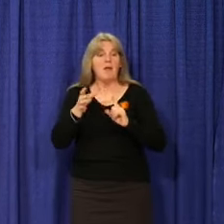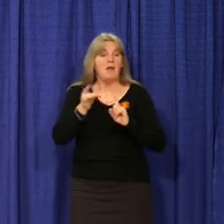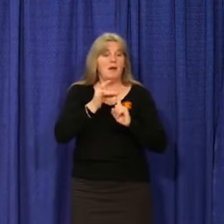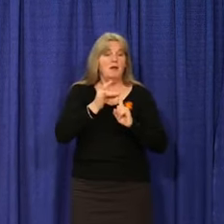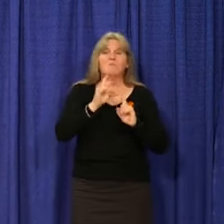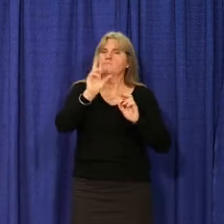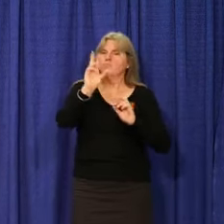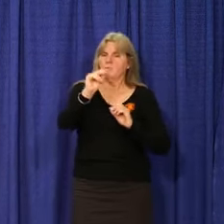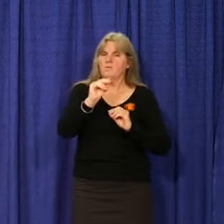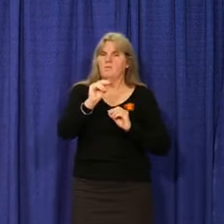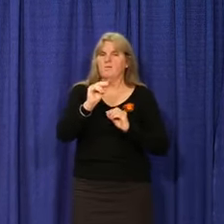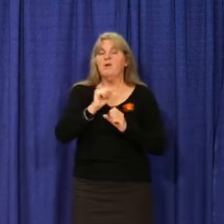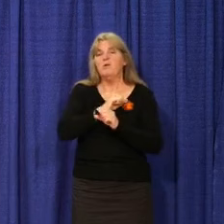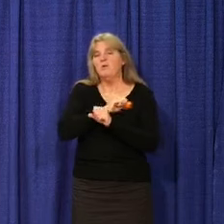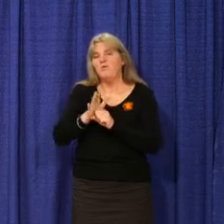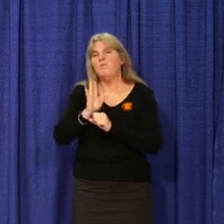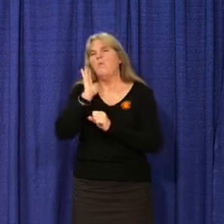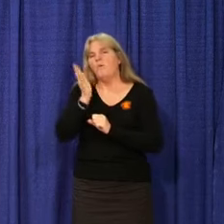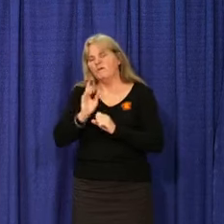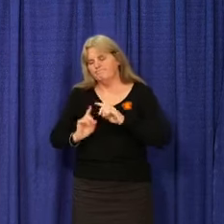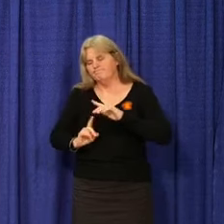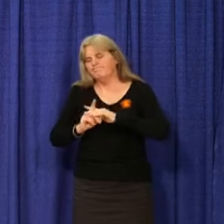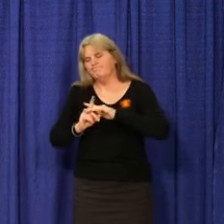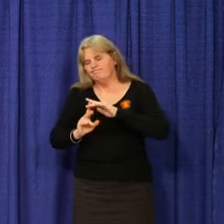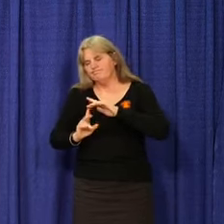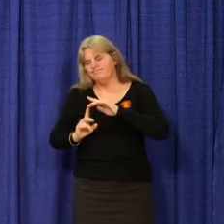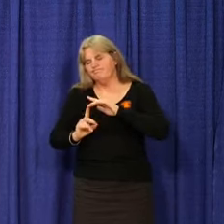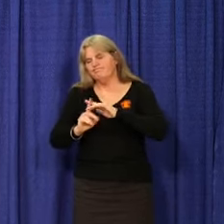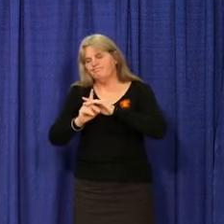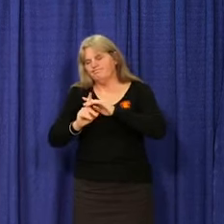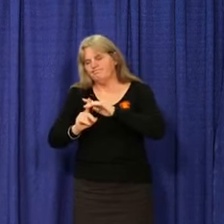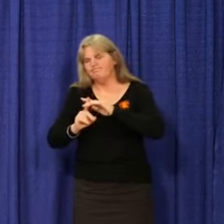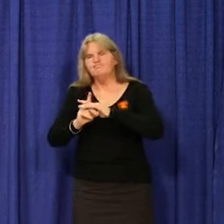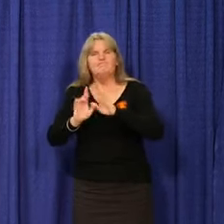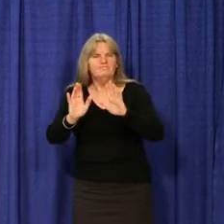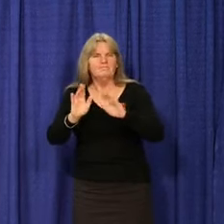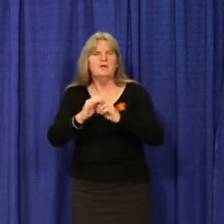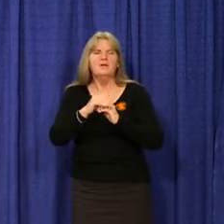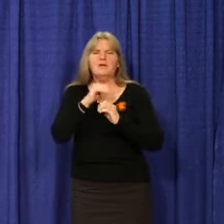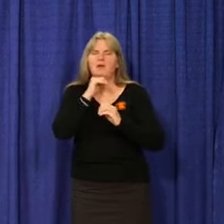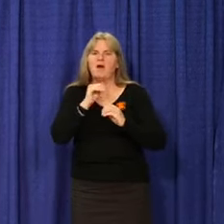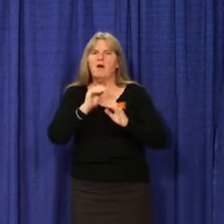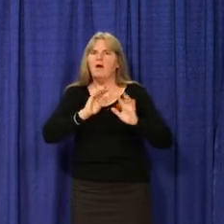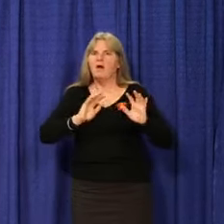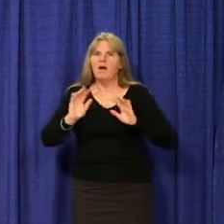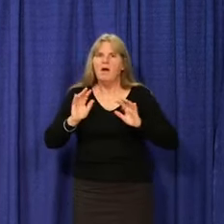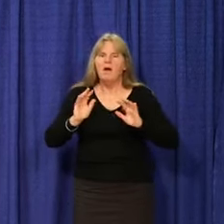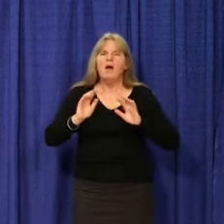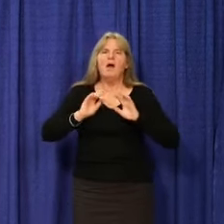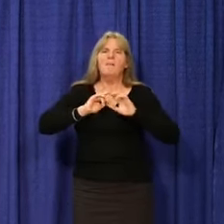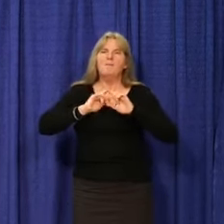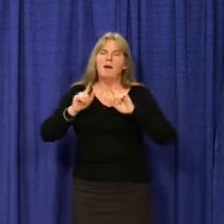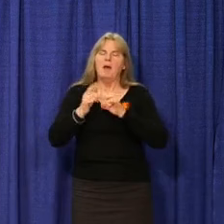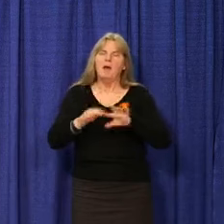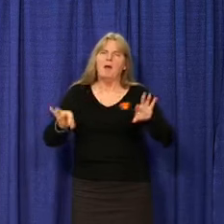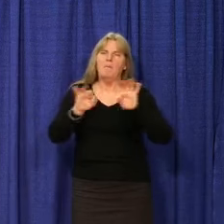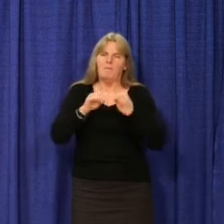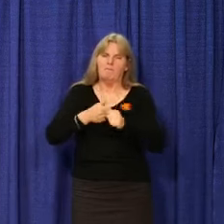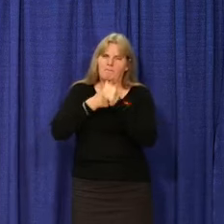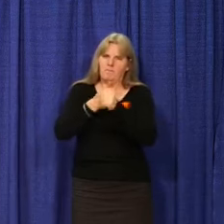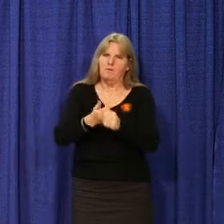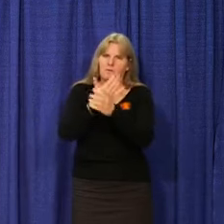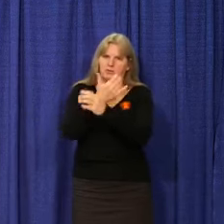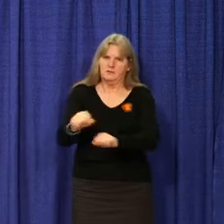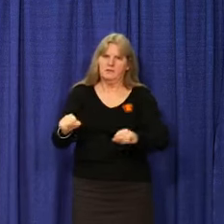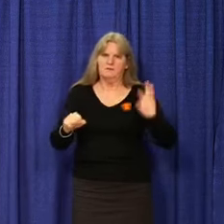some cases over time. So no cause for alarm, but it is a good reminder that by practicing the Safe 6, we